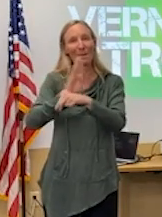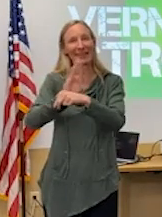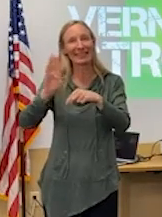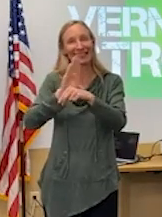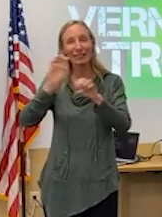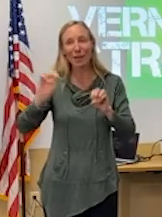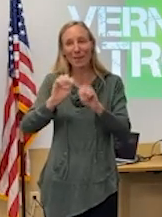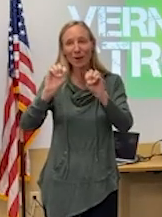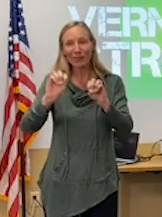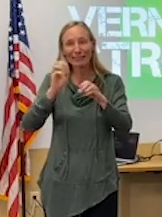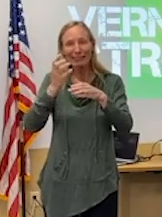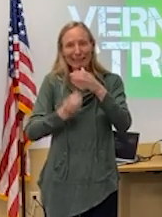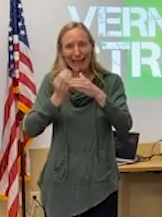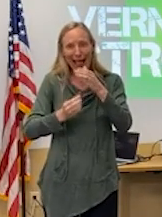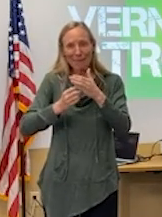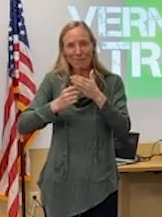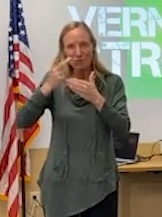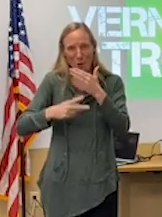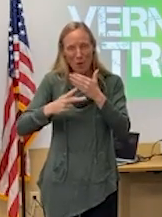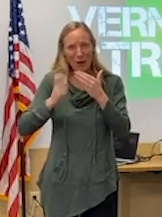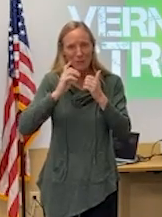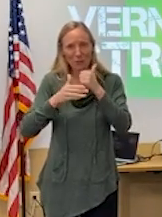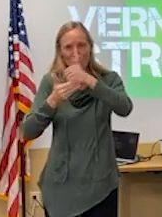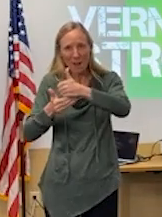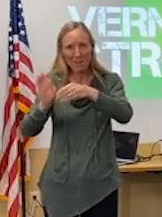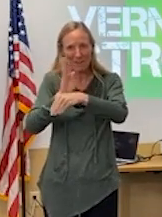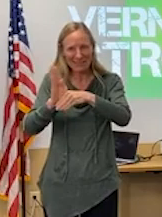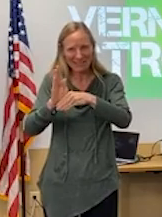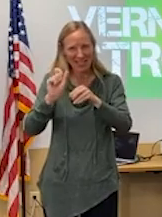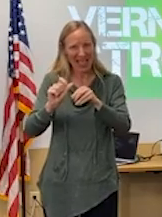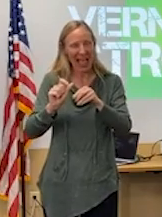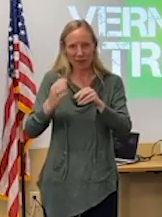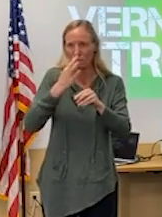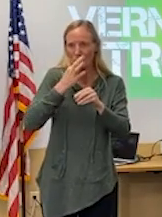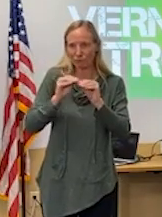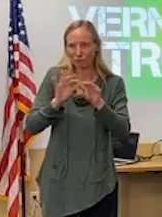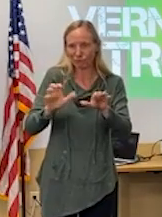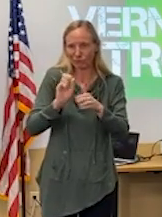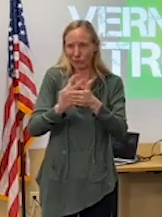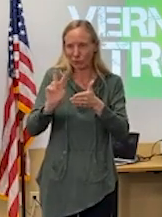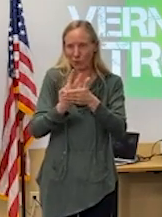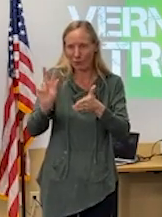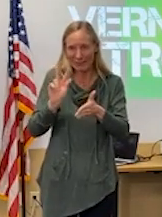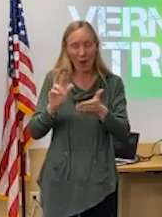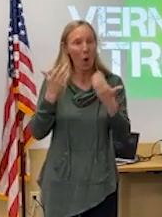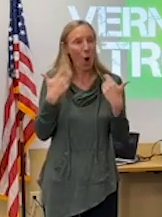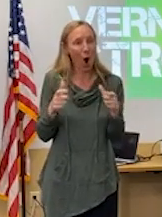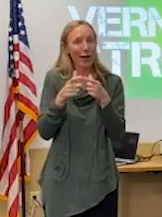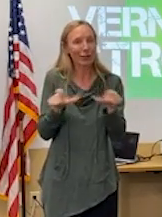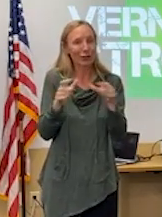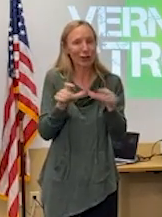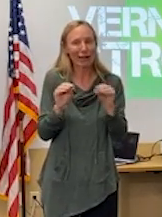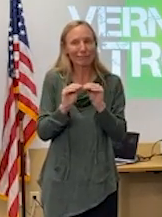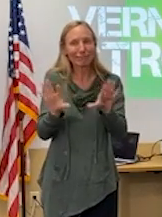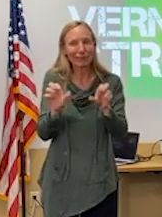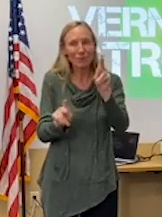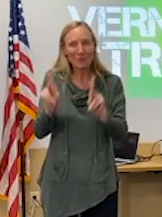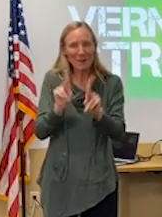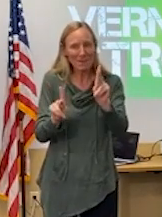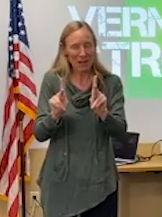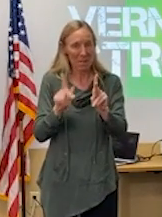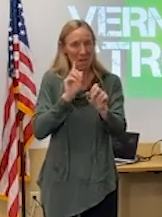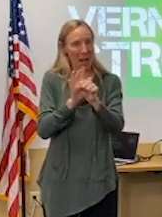Program, which was launched several weeks ago. Checks have already begun going out the door, but we know it will not